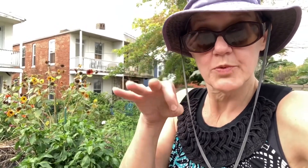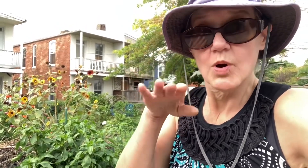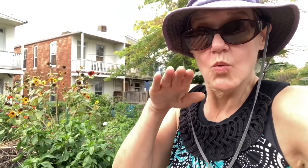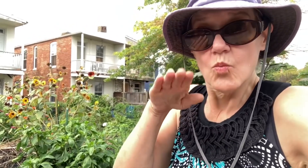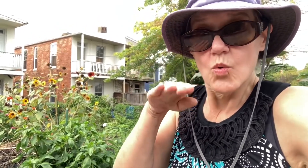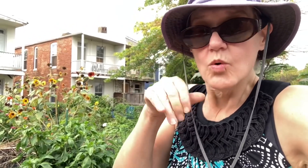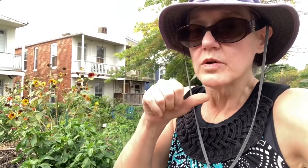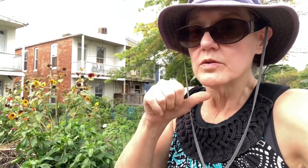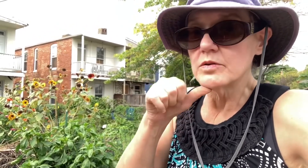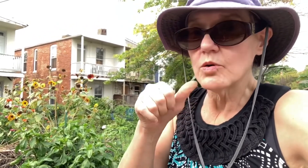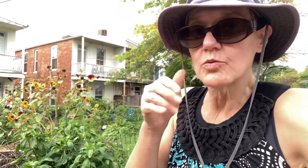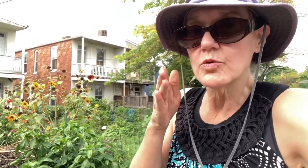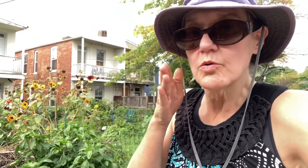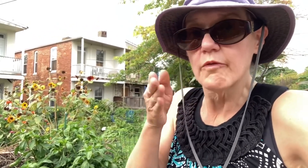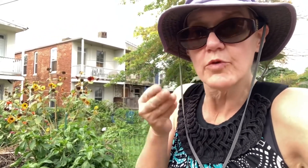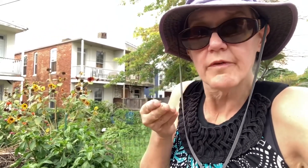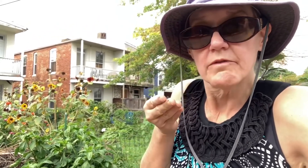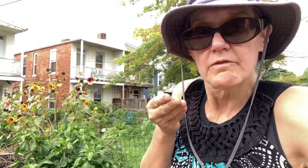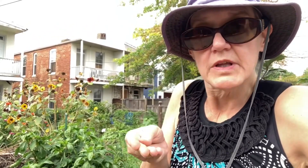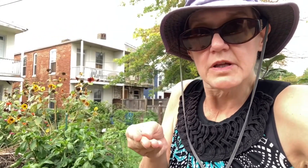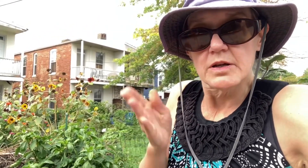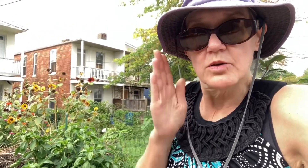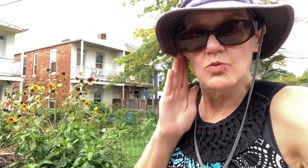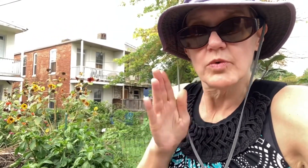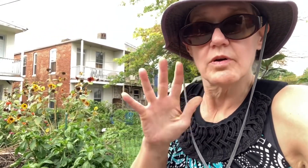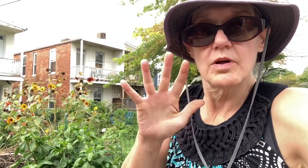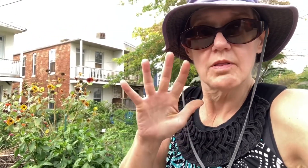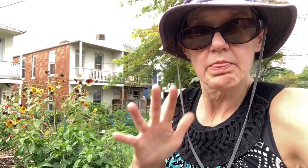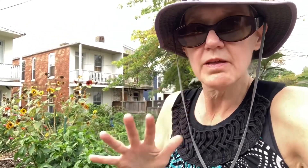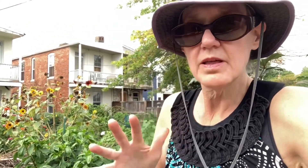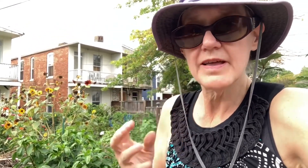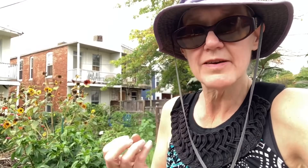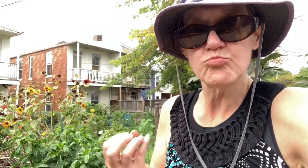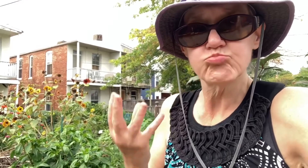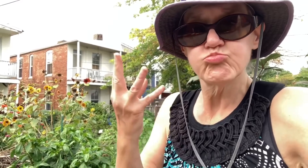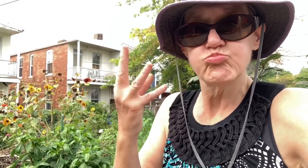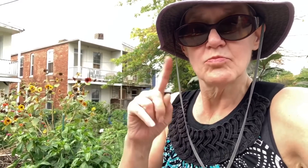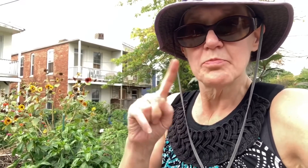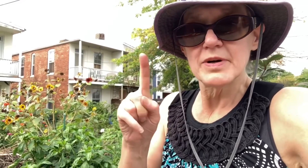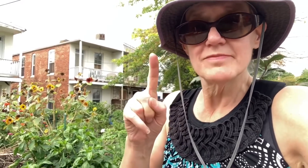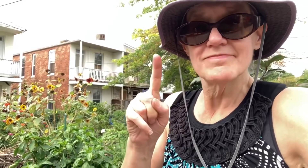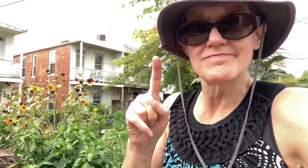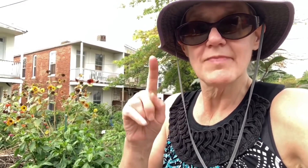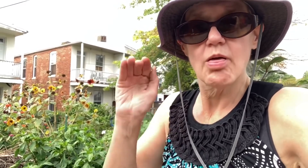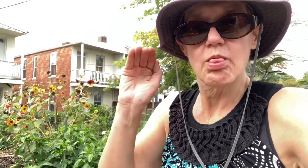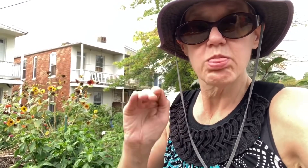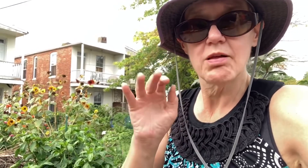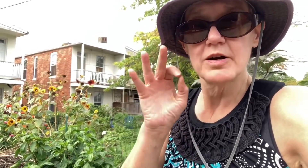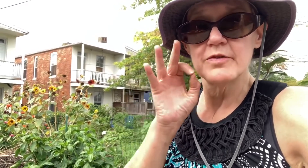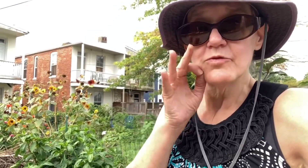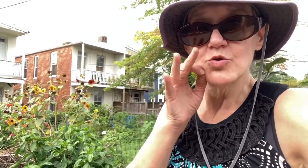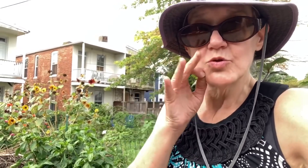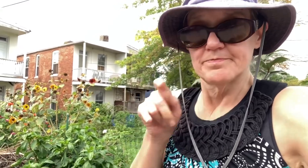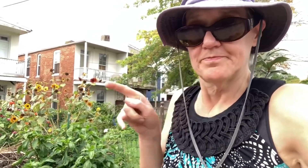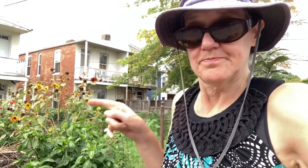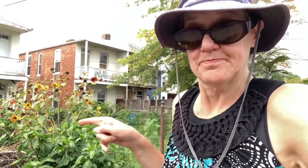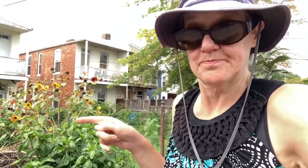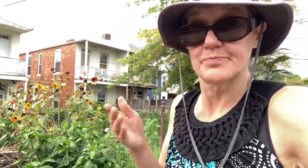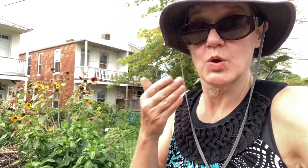growing peppers, you'll read the warning not to overfeed your peppers because they'll grow really big, beautiful leaves and